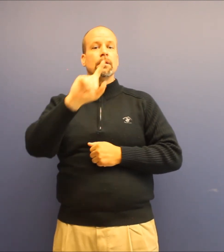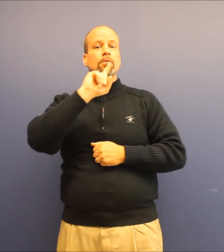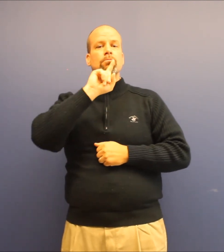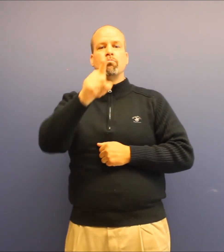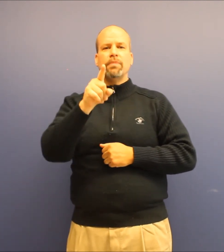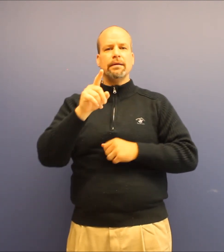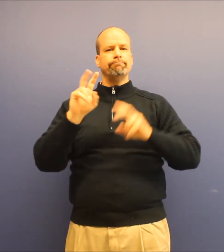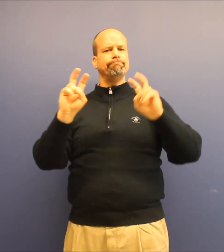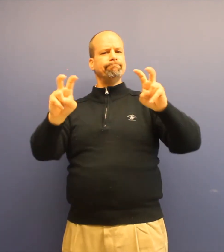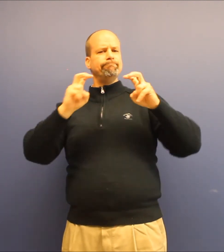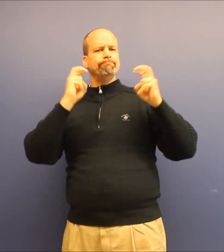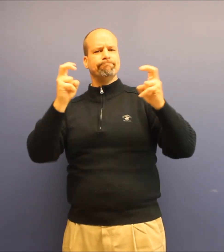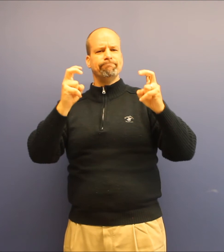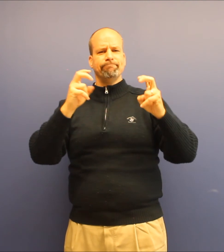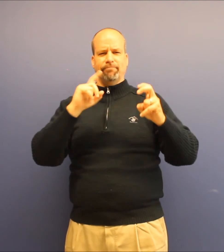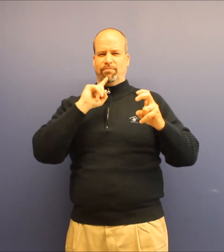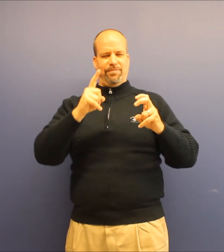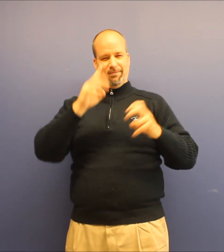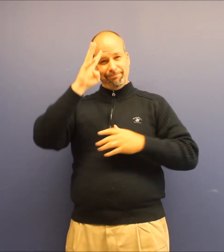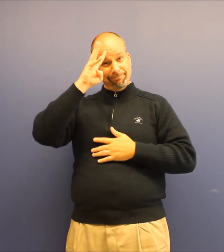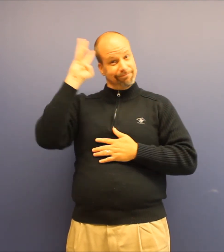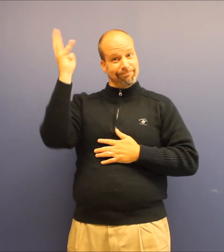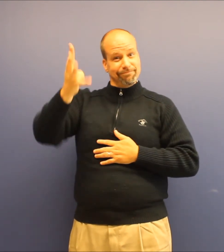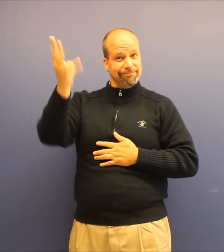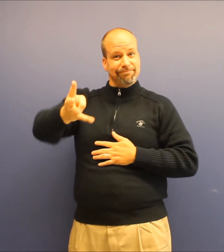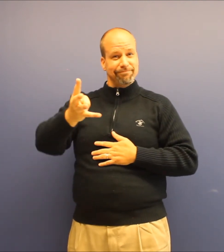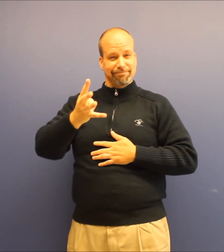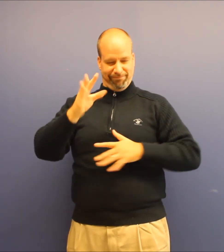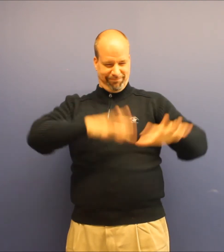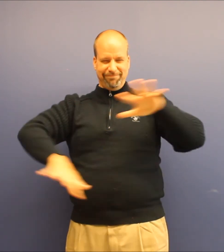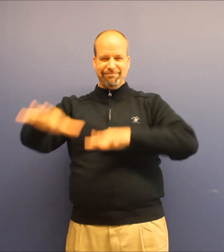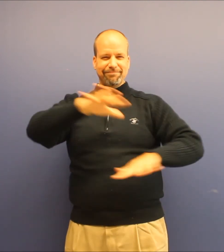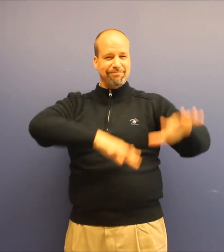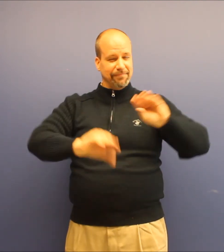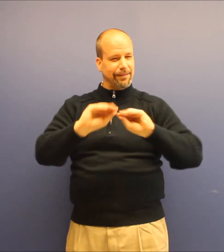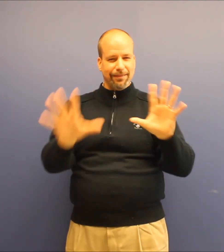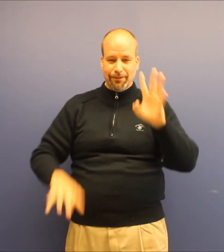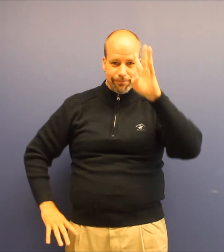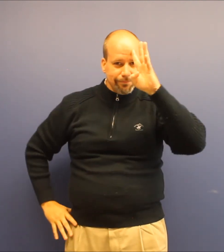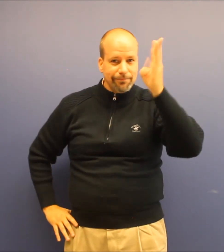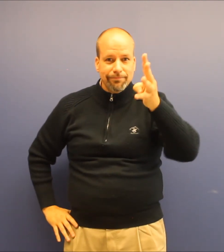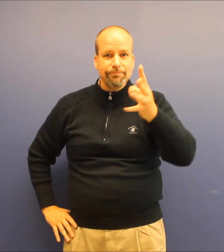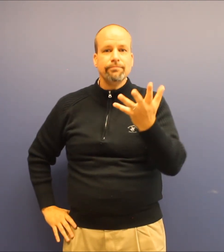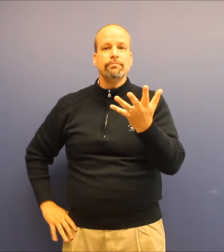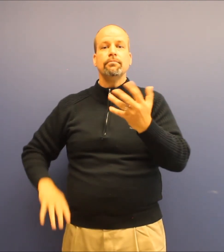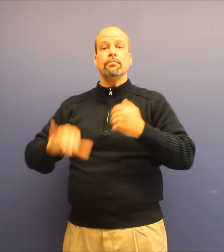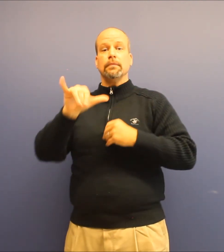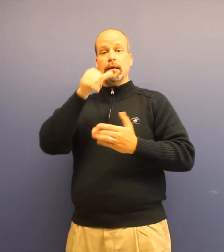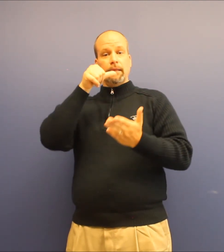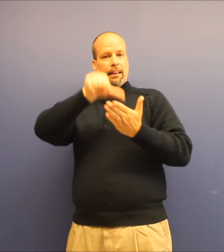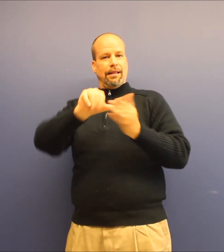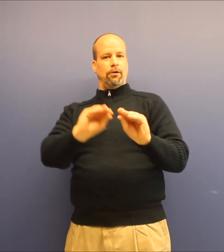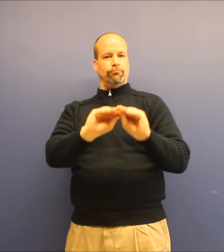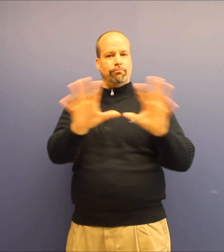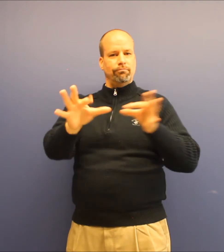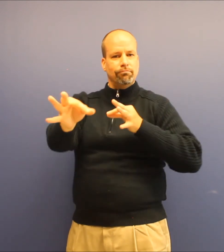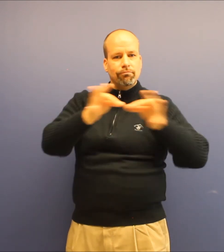It is simply unworkable in any form, the letter said. They said it would